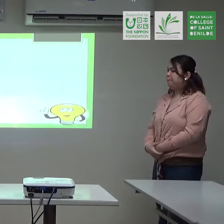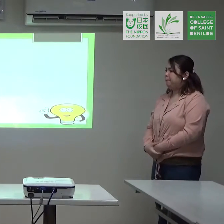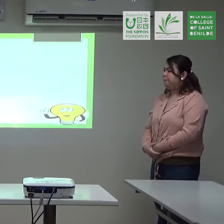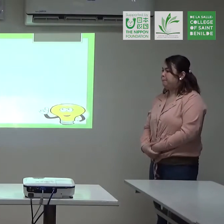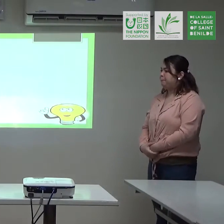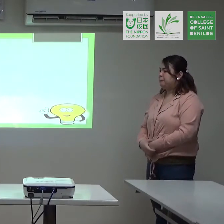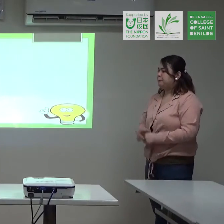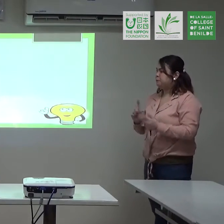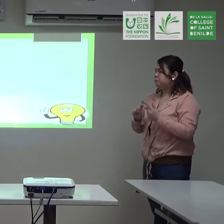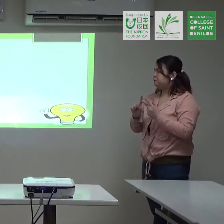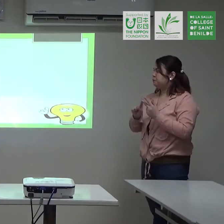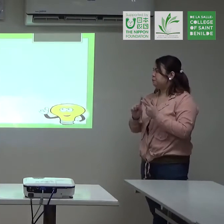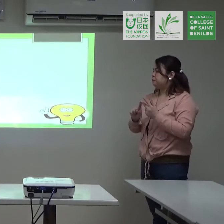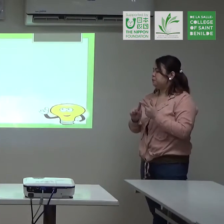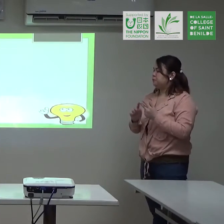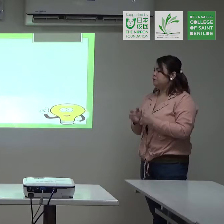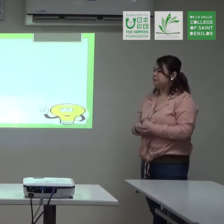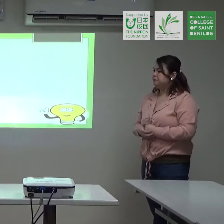Reflect on performance.